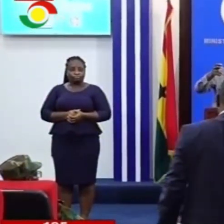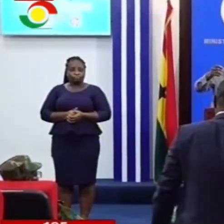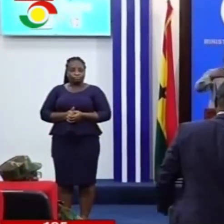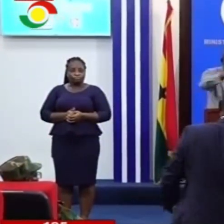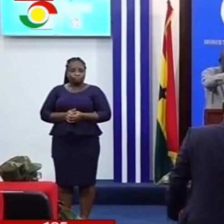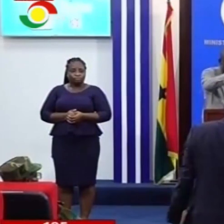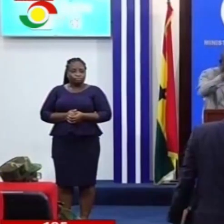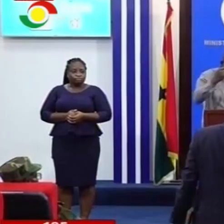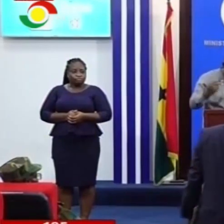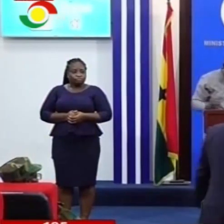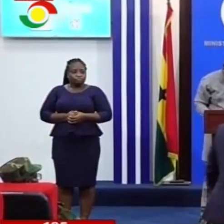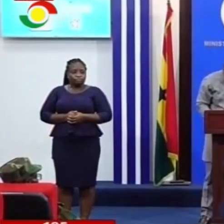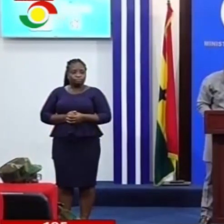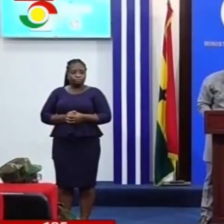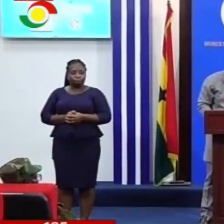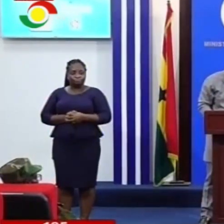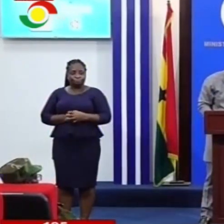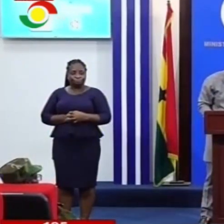deal with the public institutions?